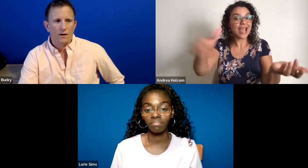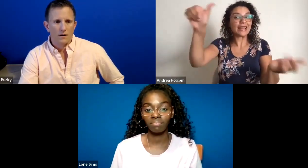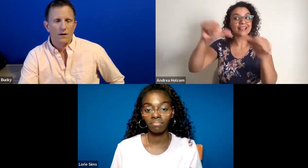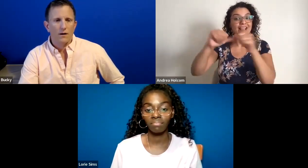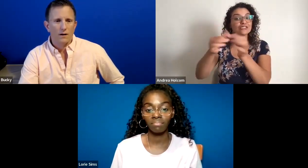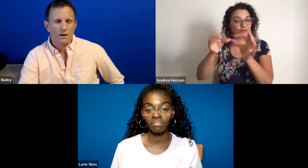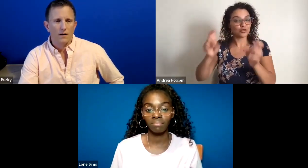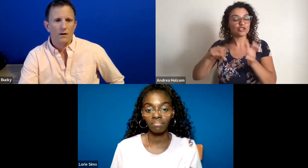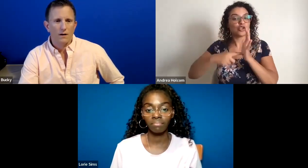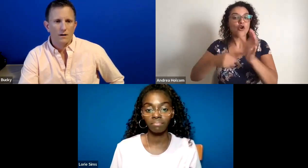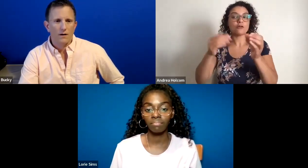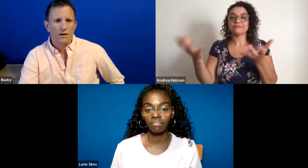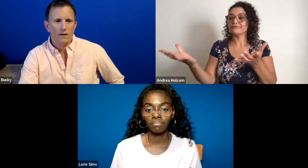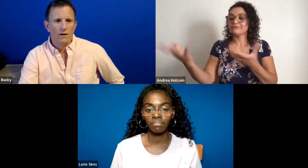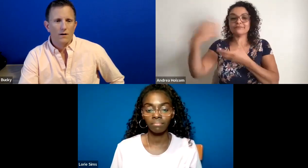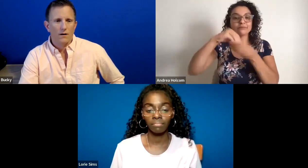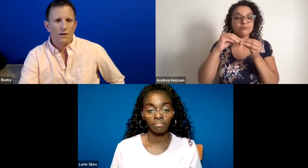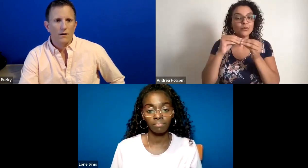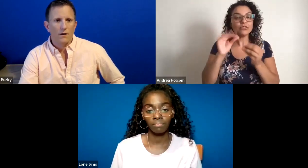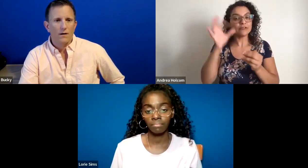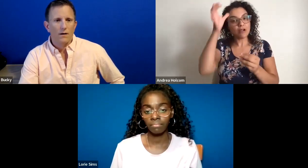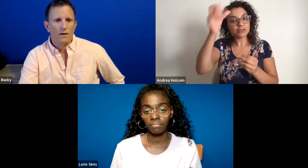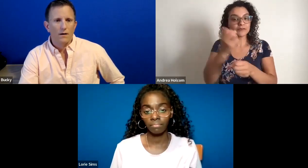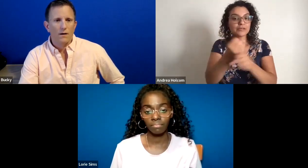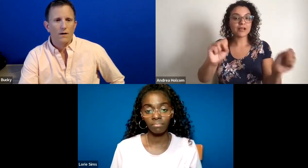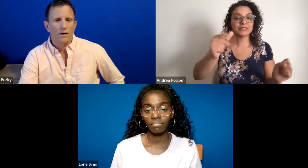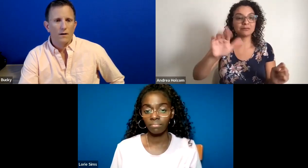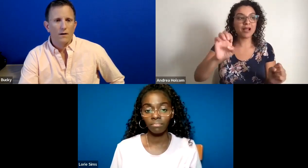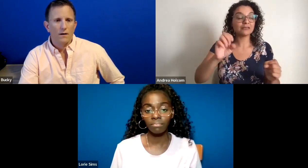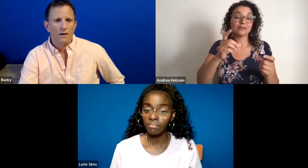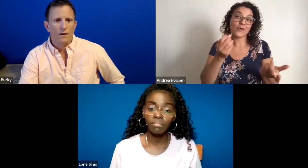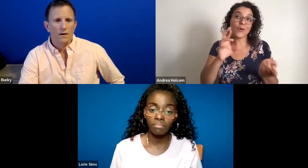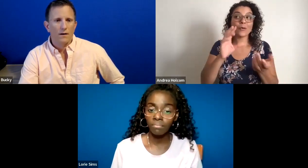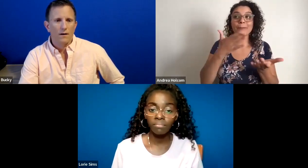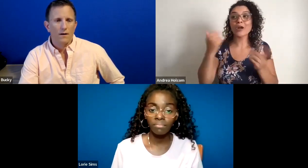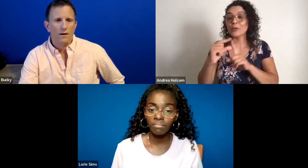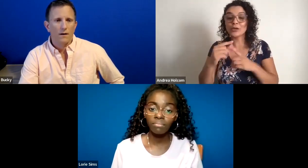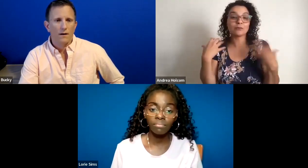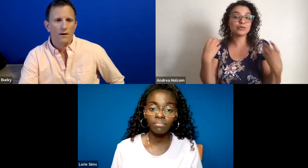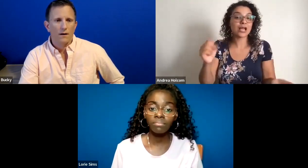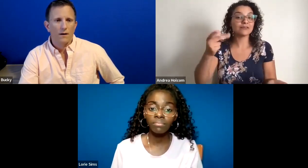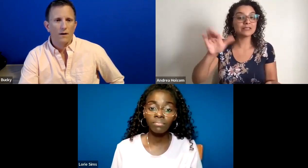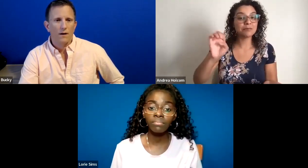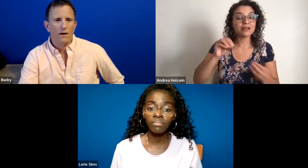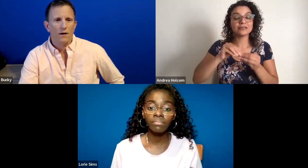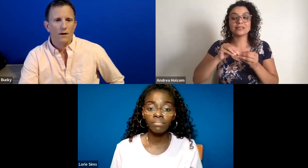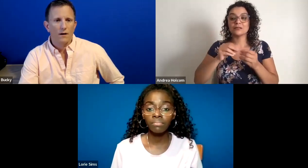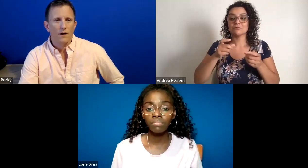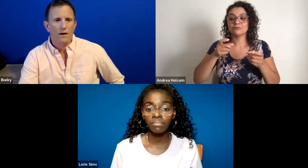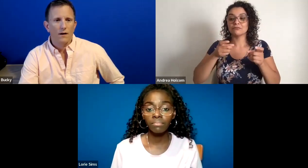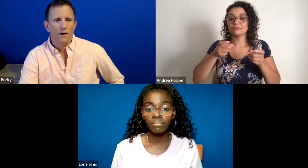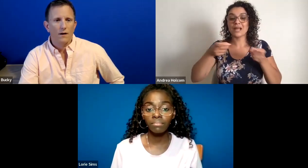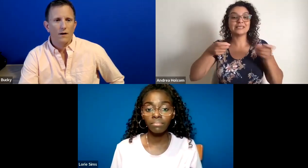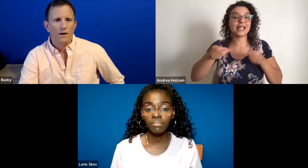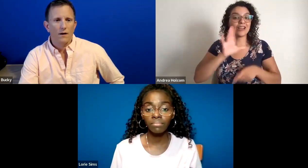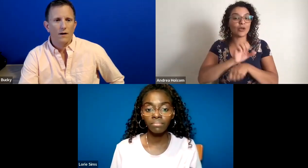should we start doing that? Would any agency be able to do that? Would that create a better safe space for interpreters? Or maybe a